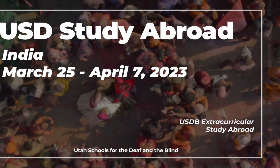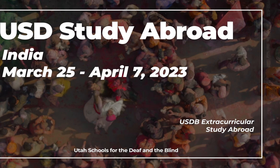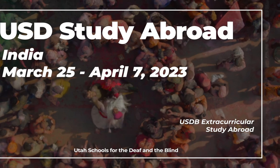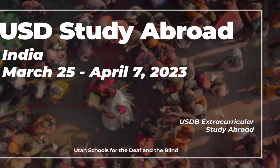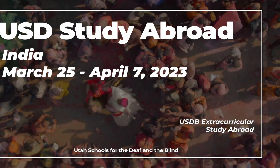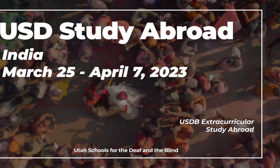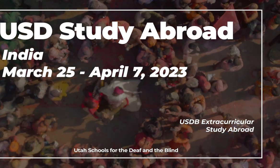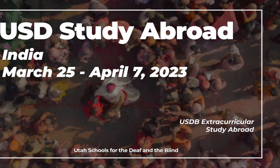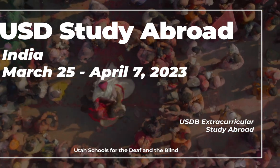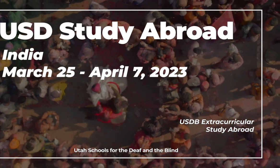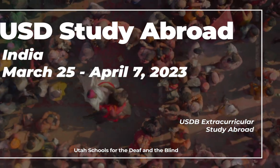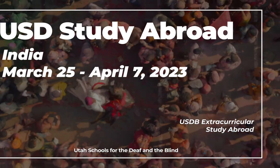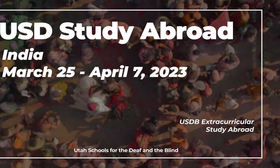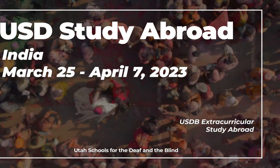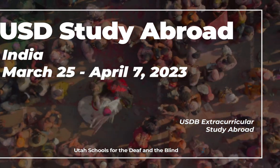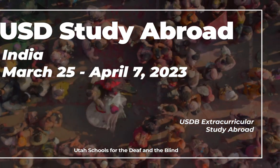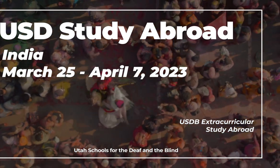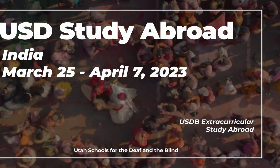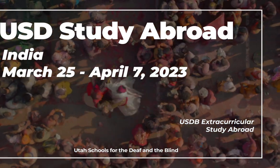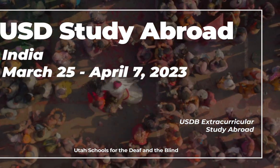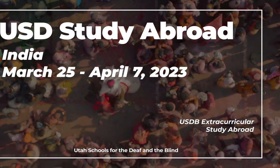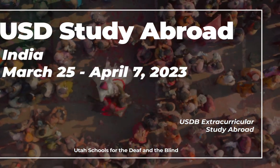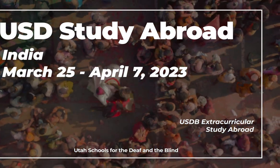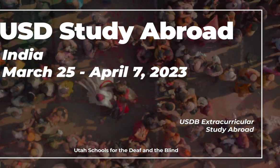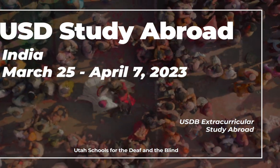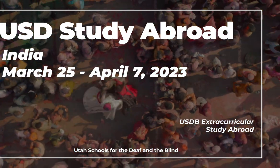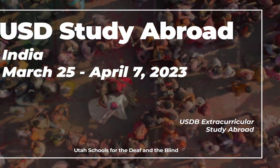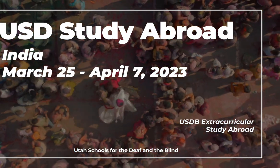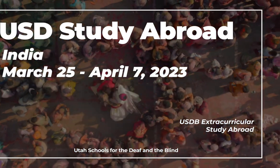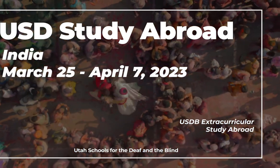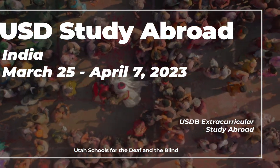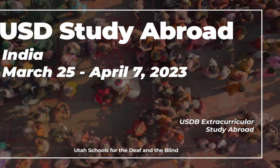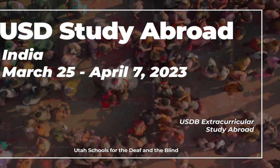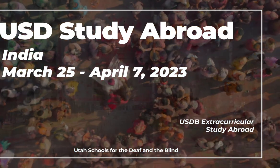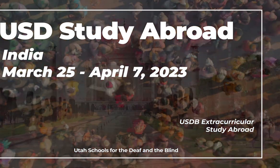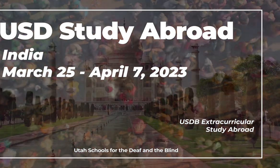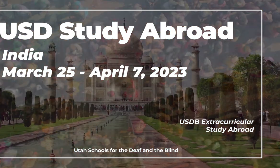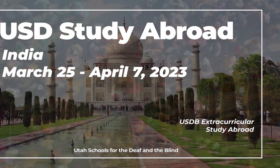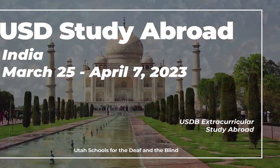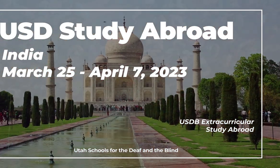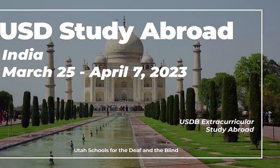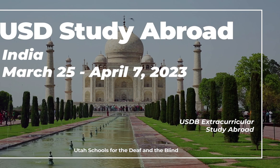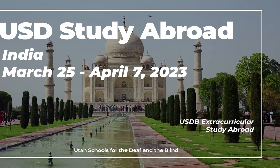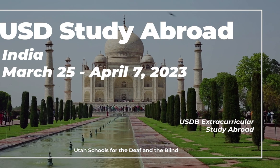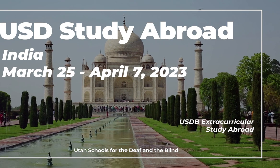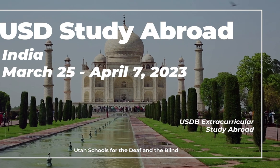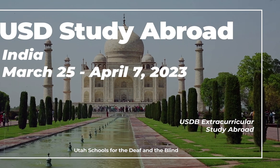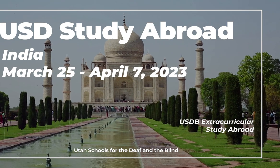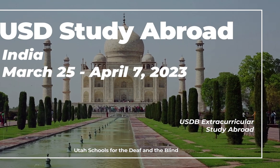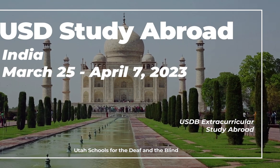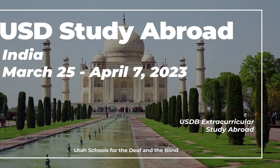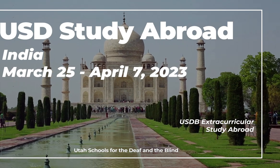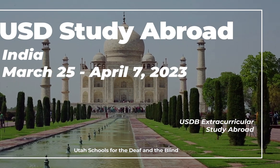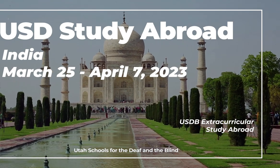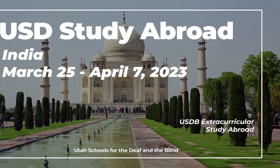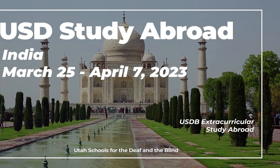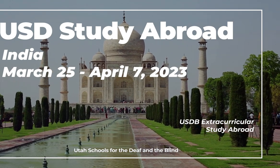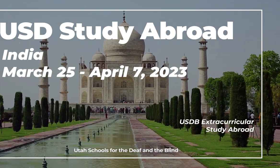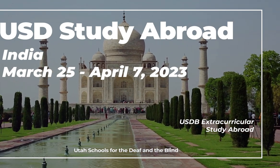USD study abroad students are interviewed on the Salt Lake City campus communicating in American Sign Language. Photos from the trip showing the